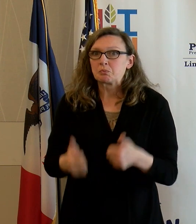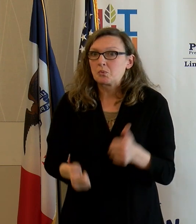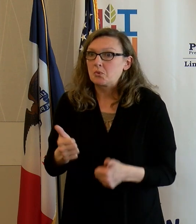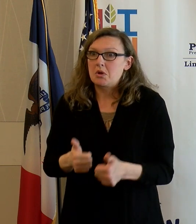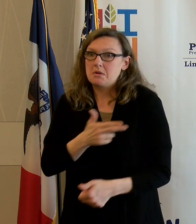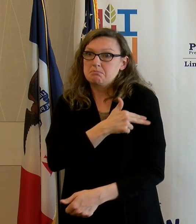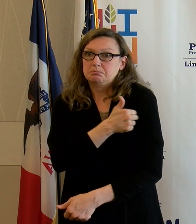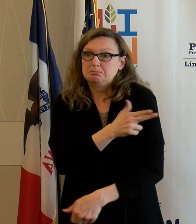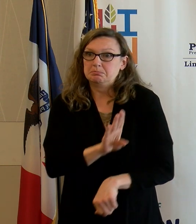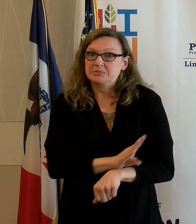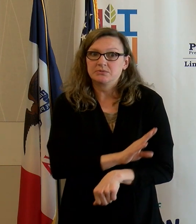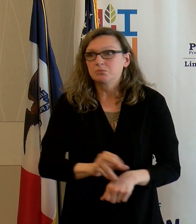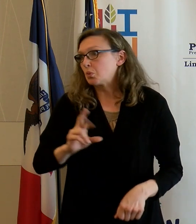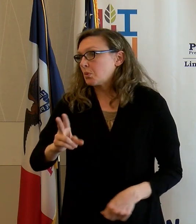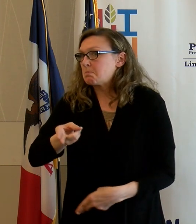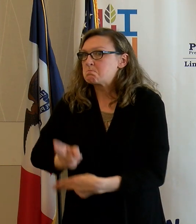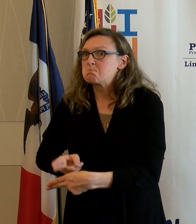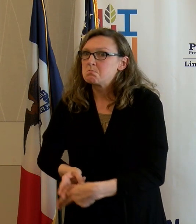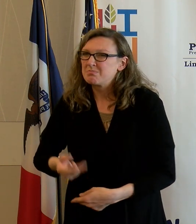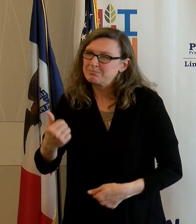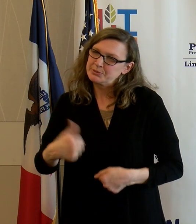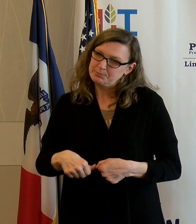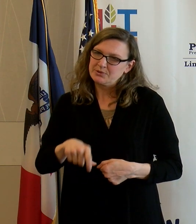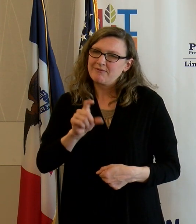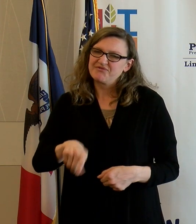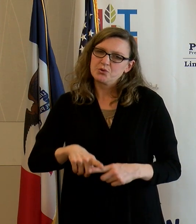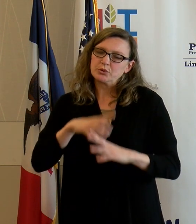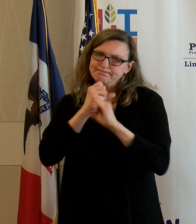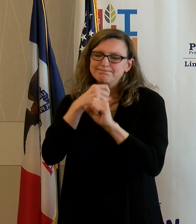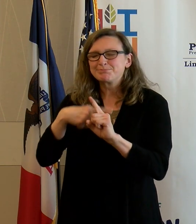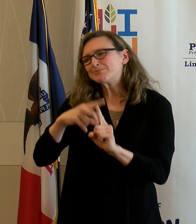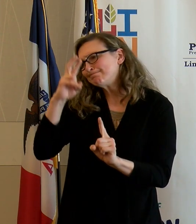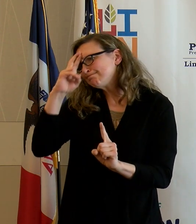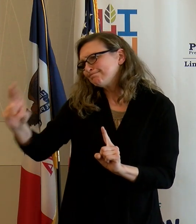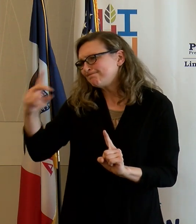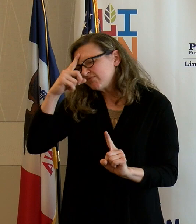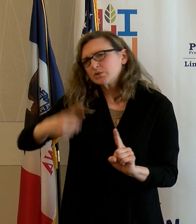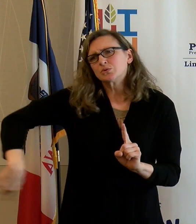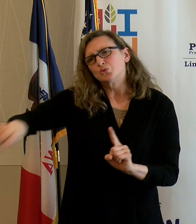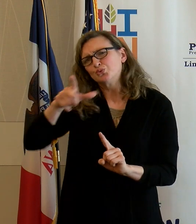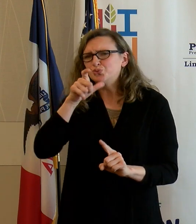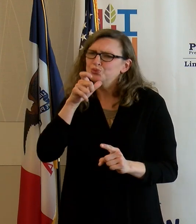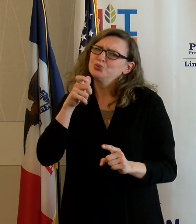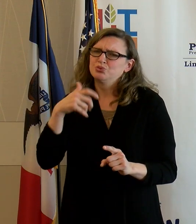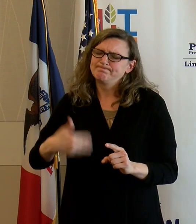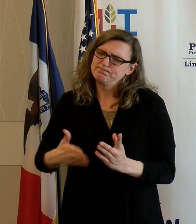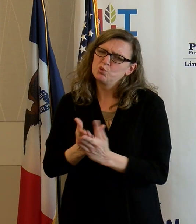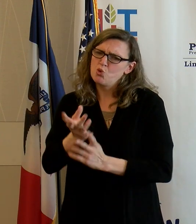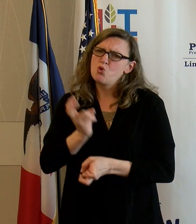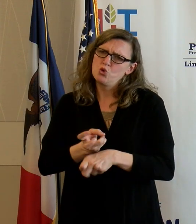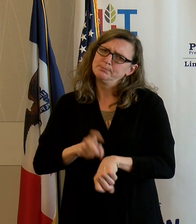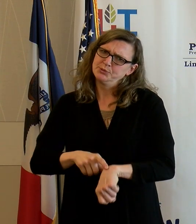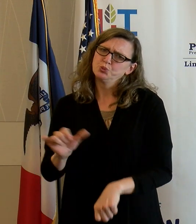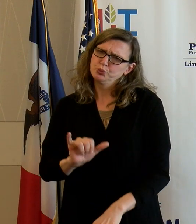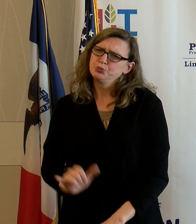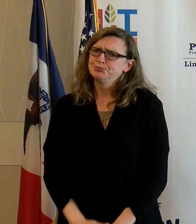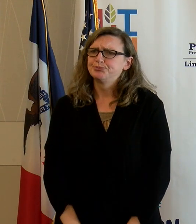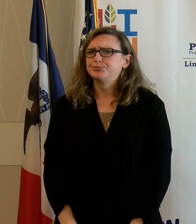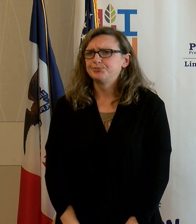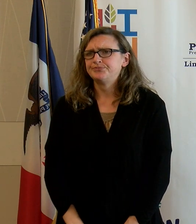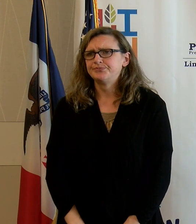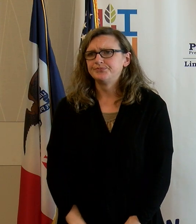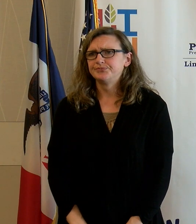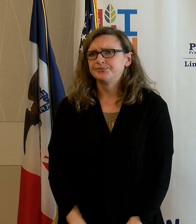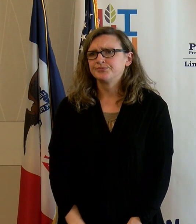died, where they may have contracted that, out of respect for those individuals and their families. As far as what we're doing with that long-term